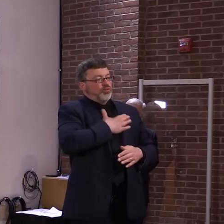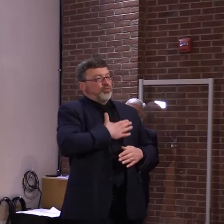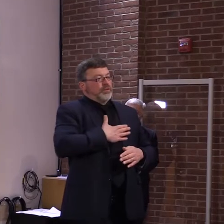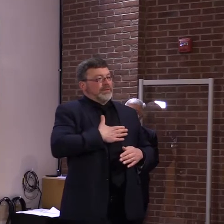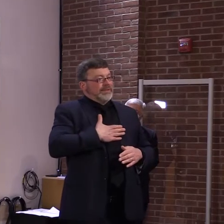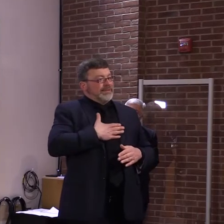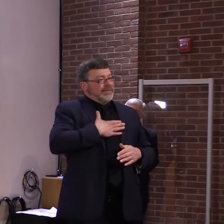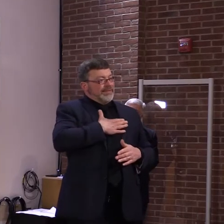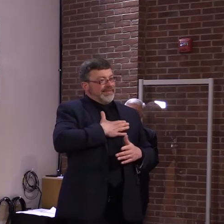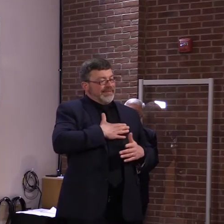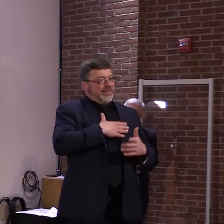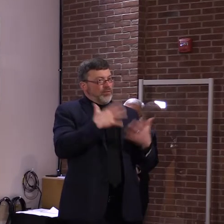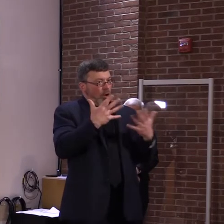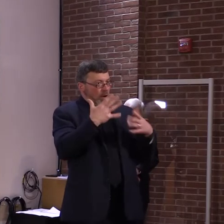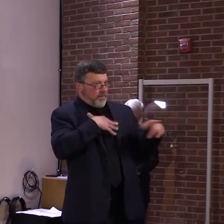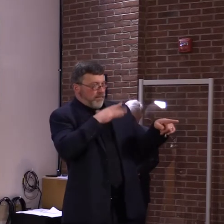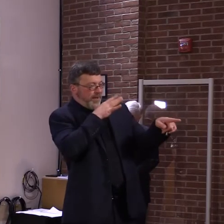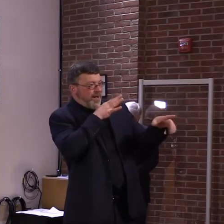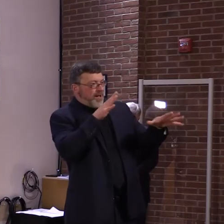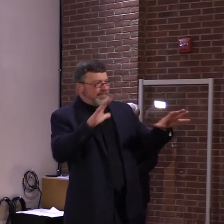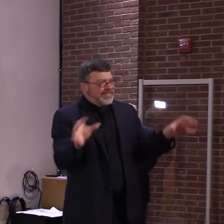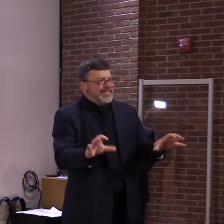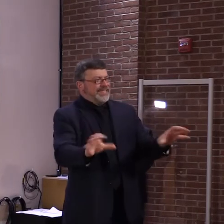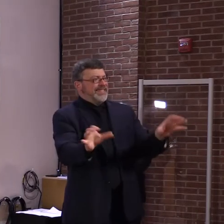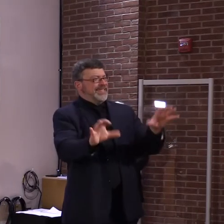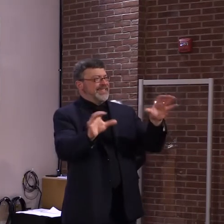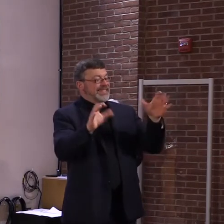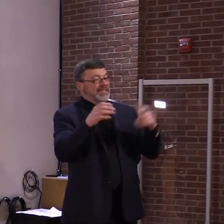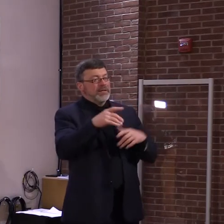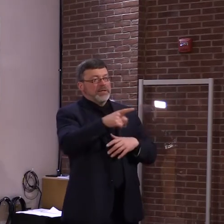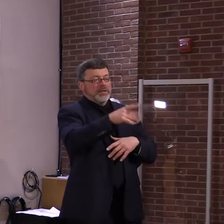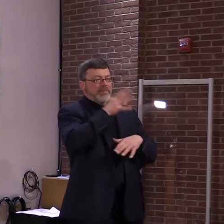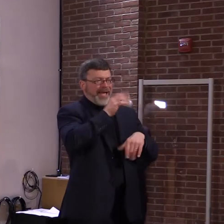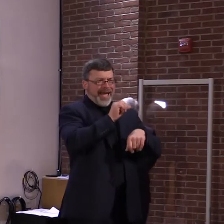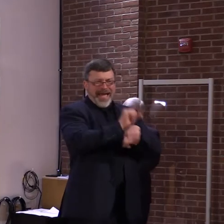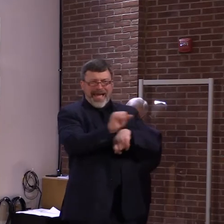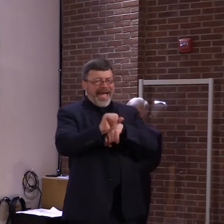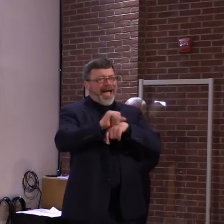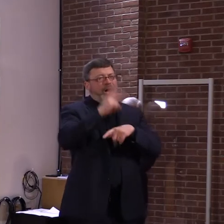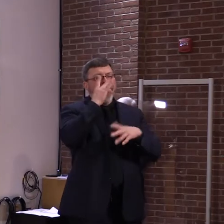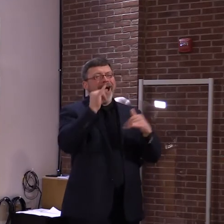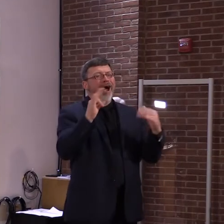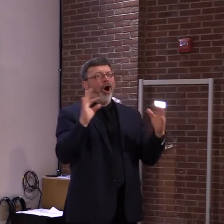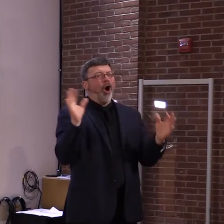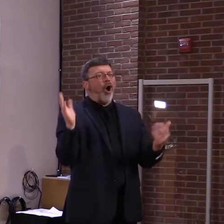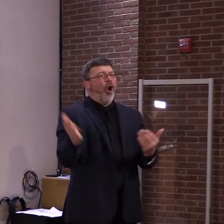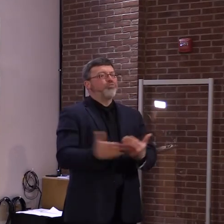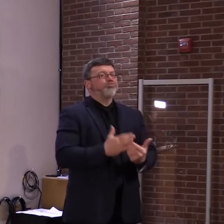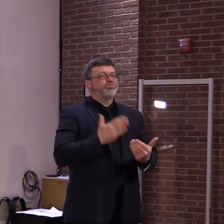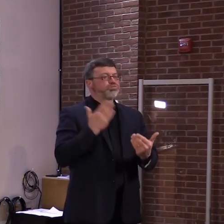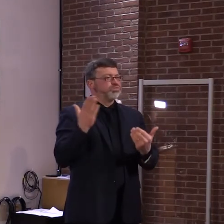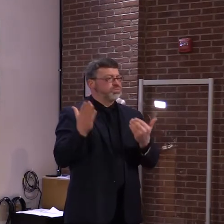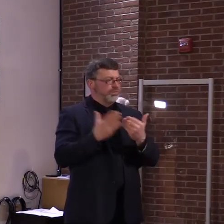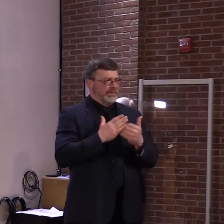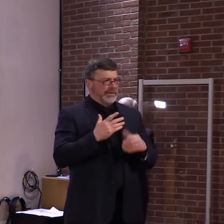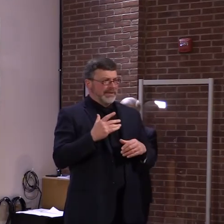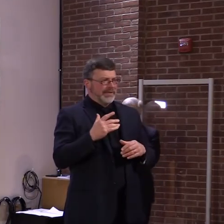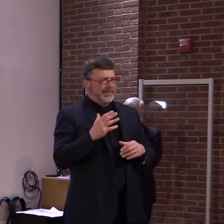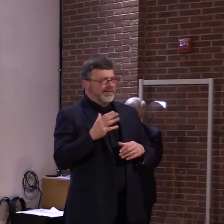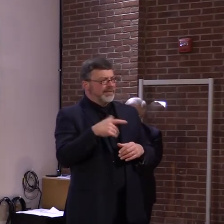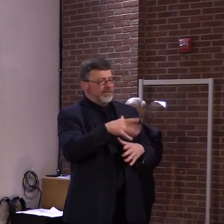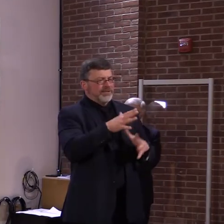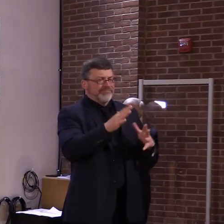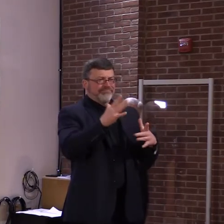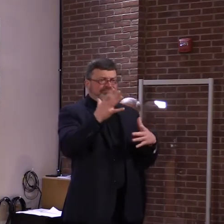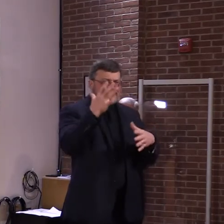easy. And I look at, you know, her strength, her courage, her attitude, her